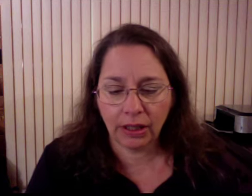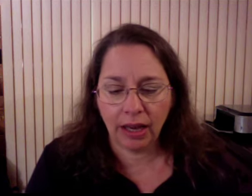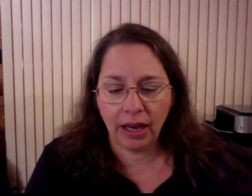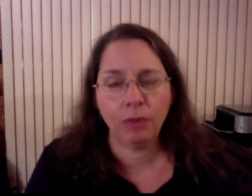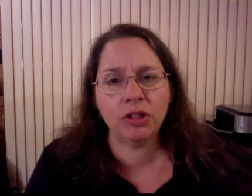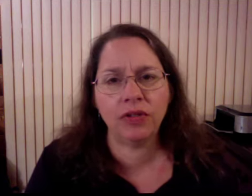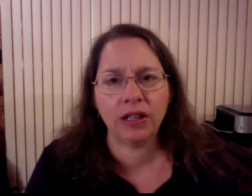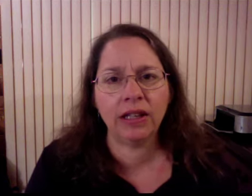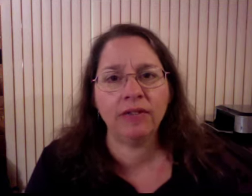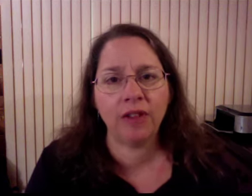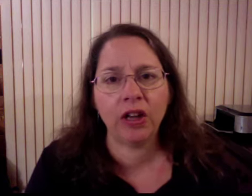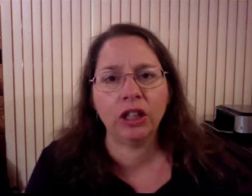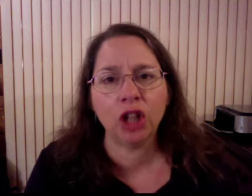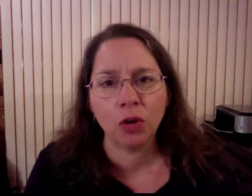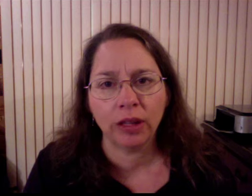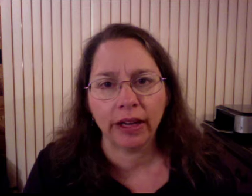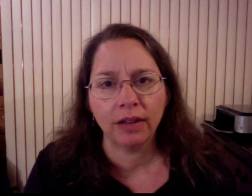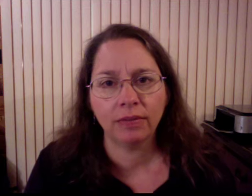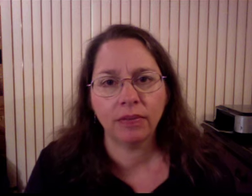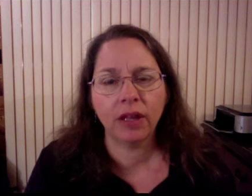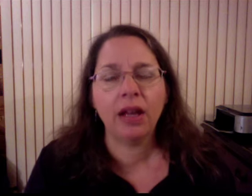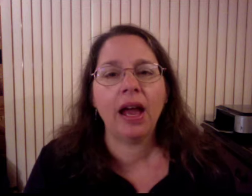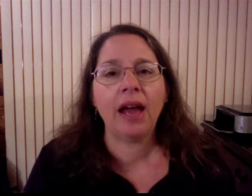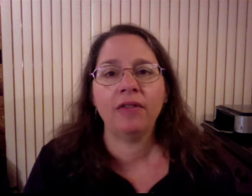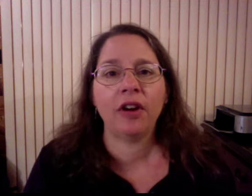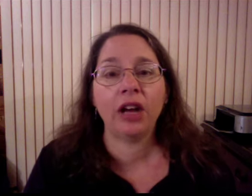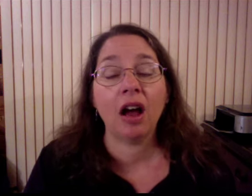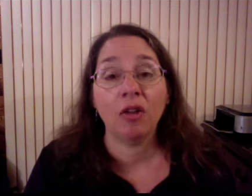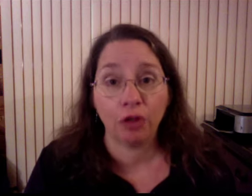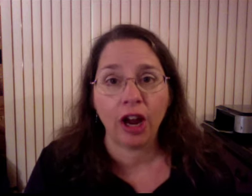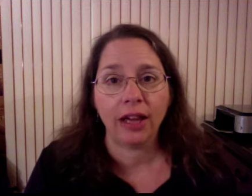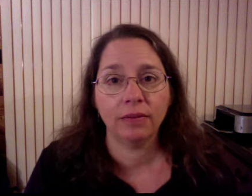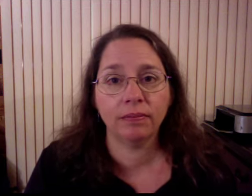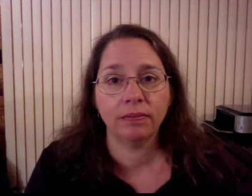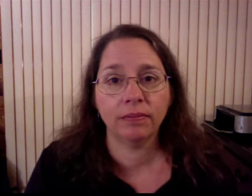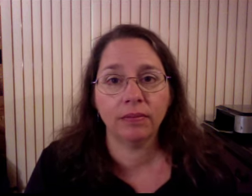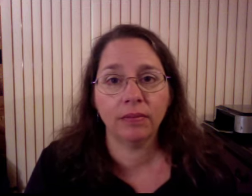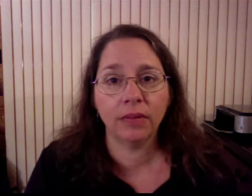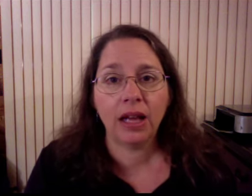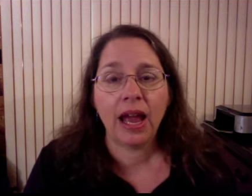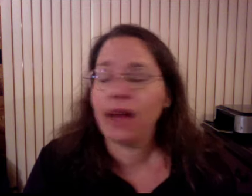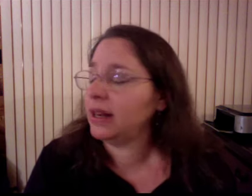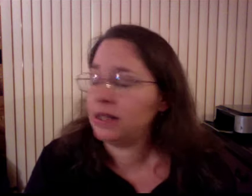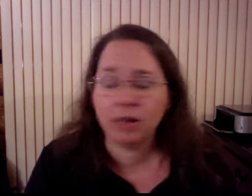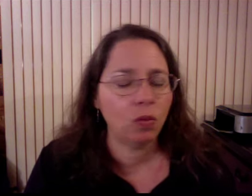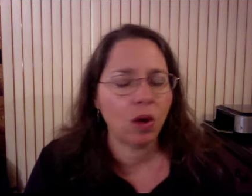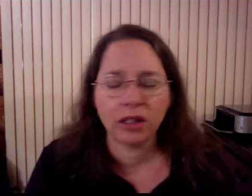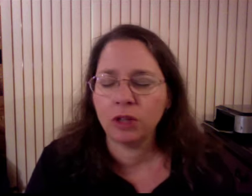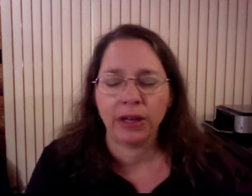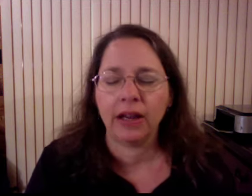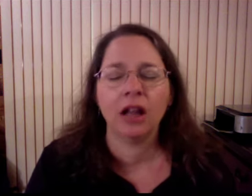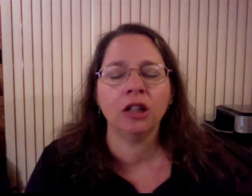and I was feeling very lonely and very afraid. And I didn't want to be